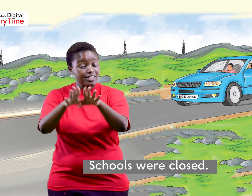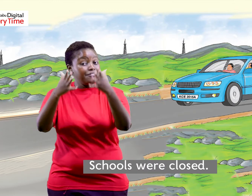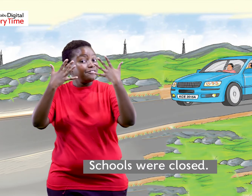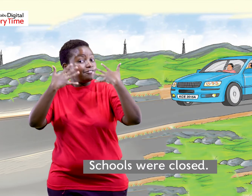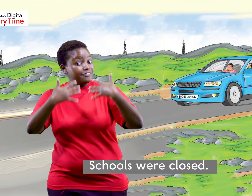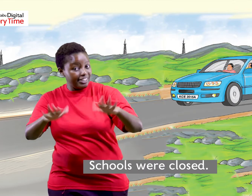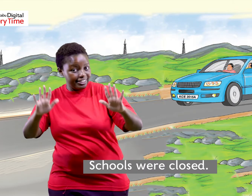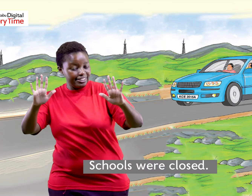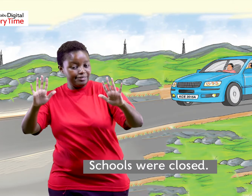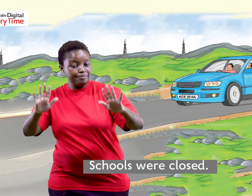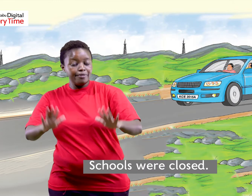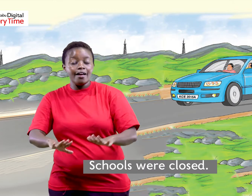schools were closed.